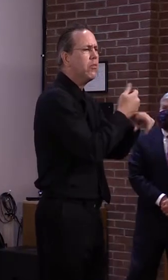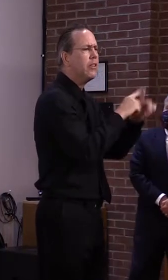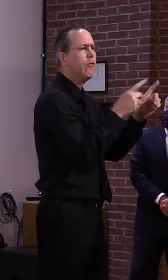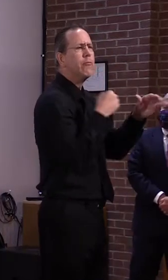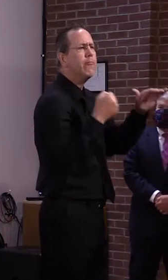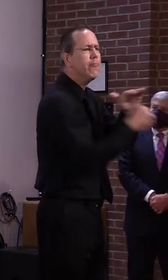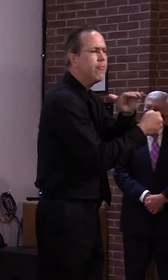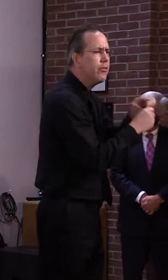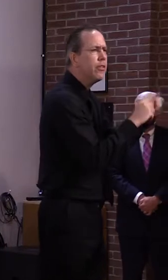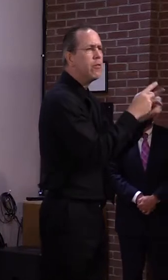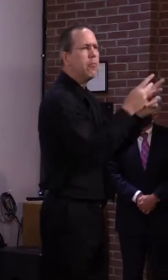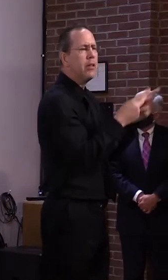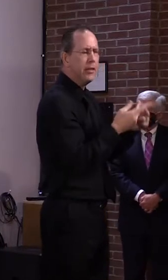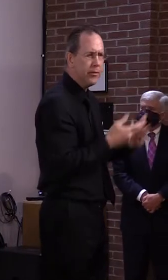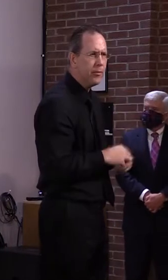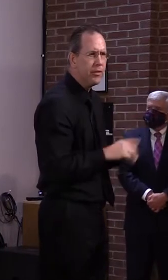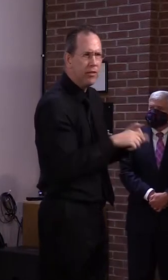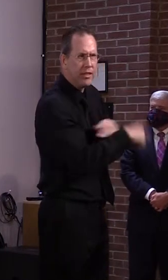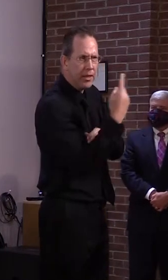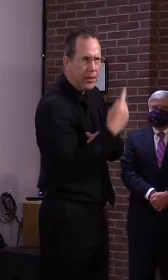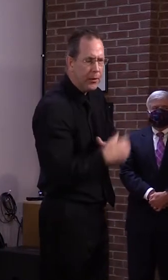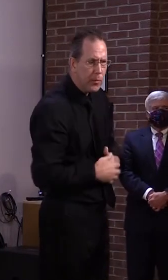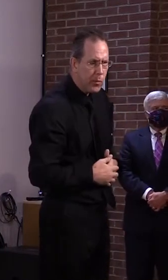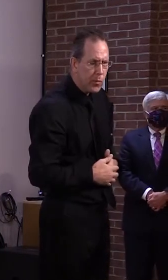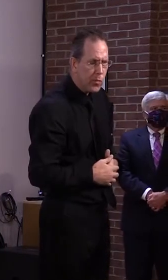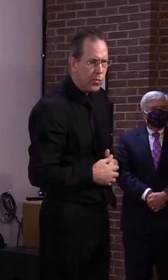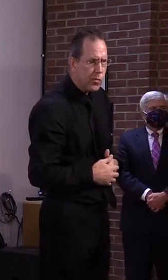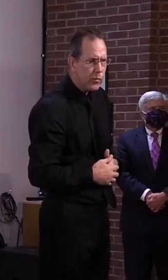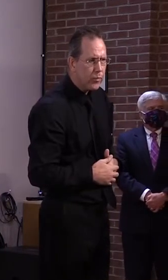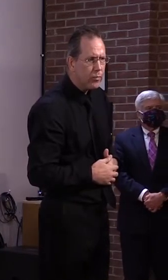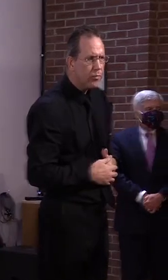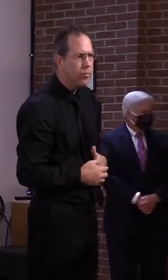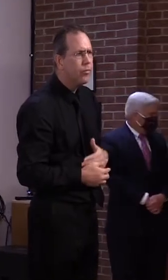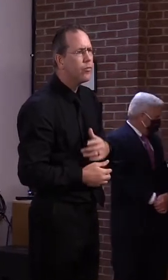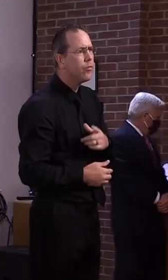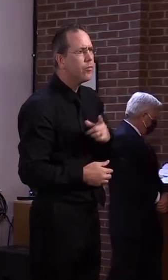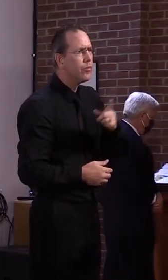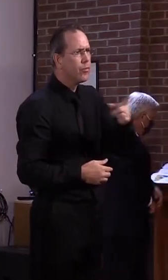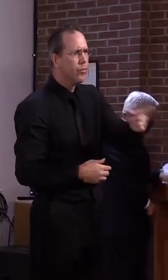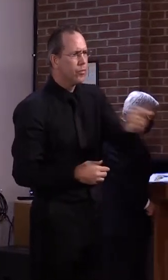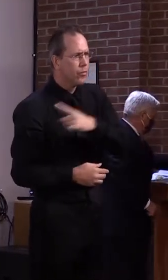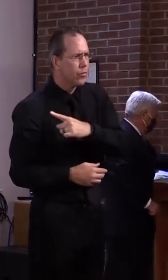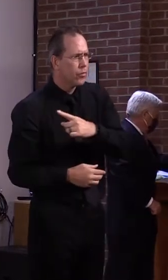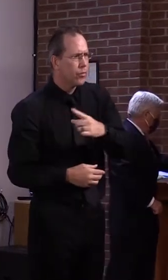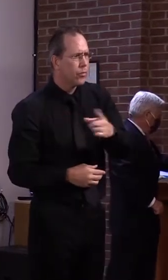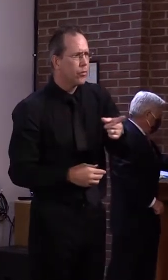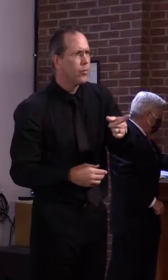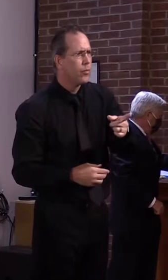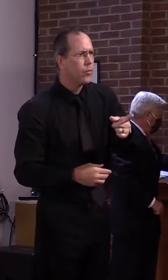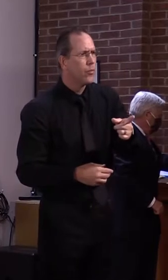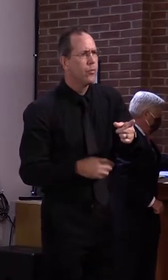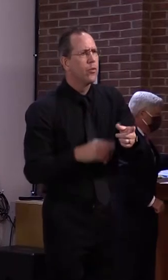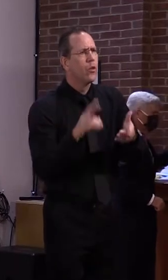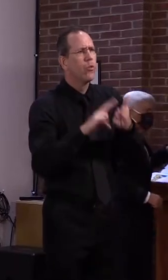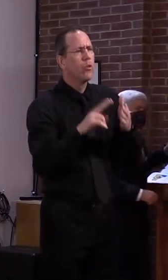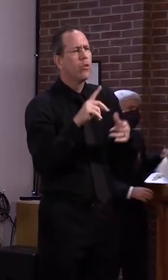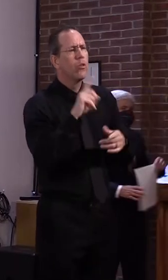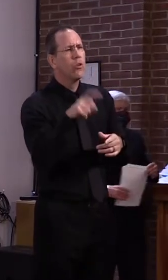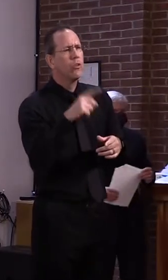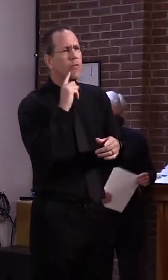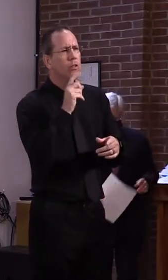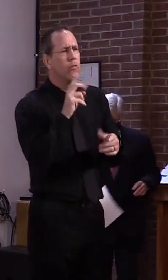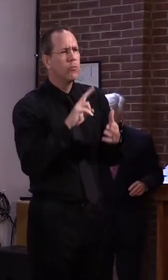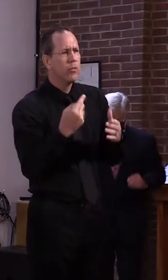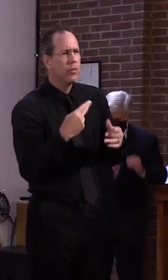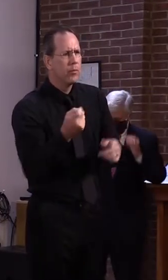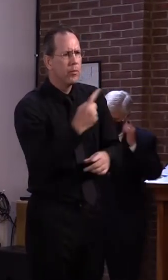it done to support the emergency response. And Secretary Smith, you mentioned that there may not be all of the hubs up